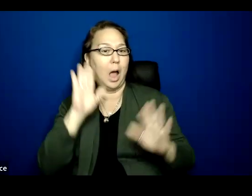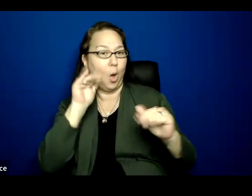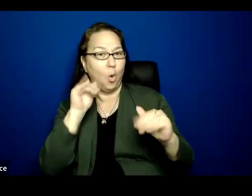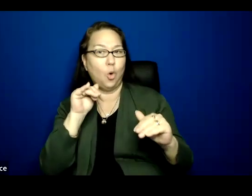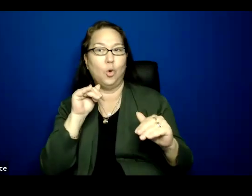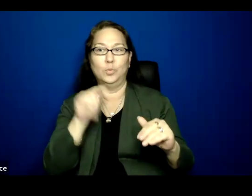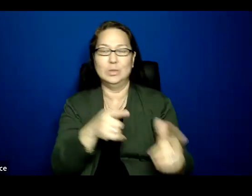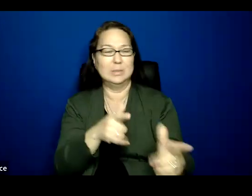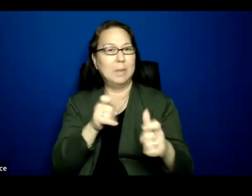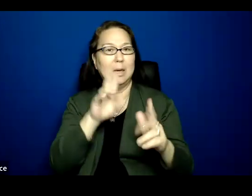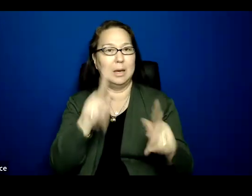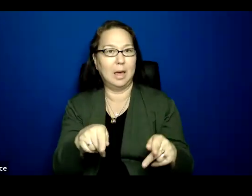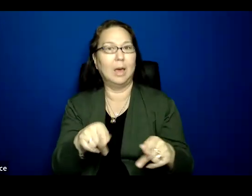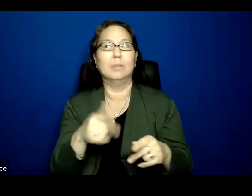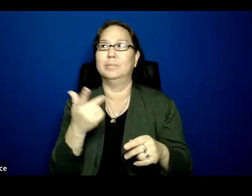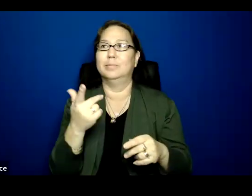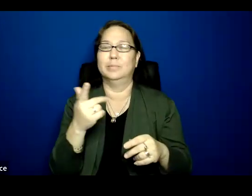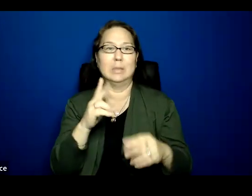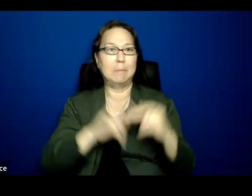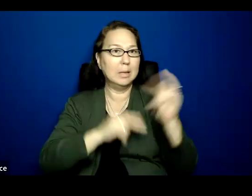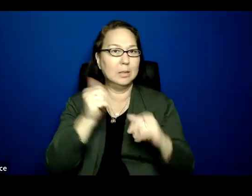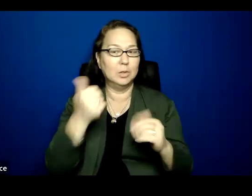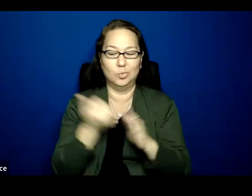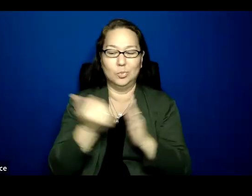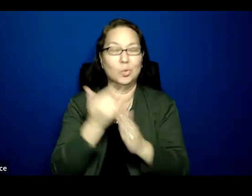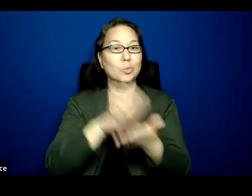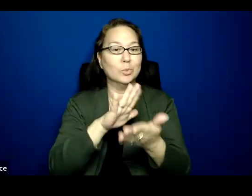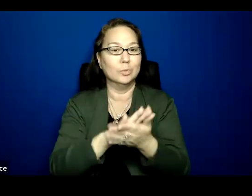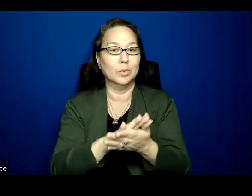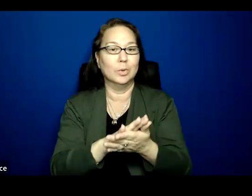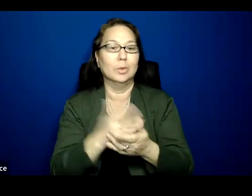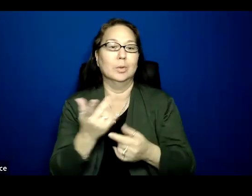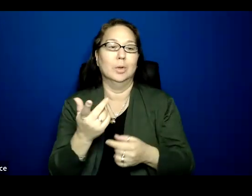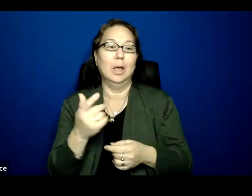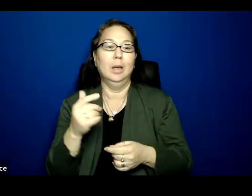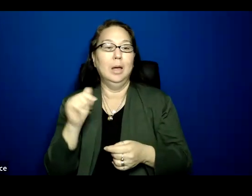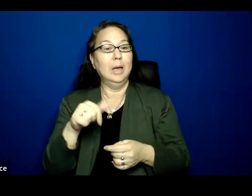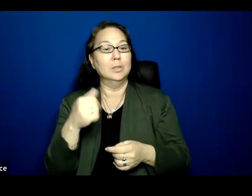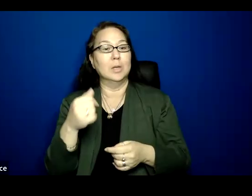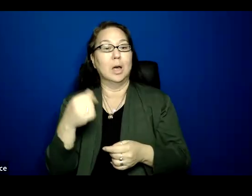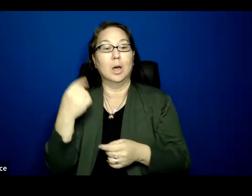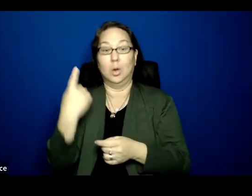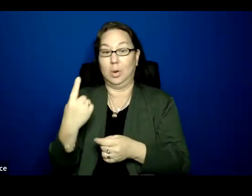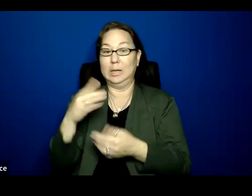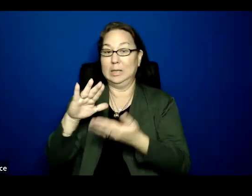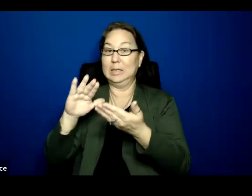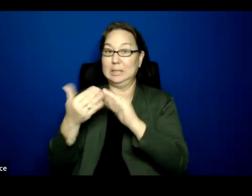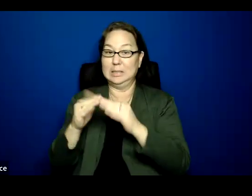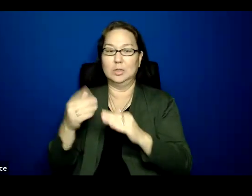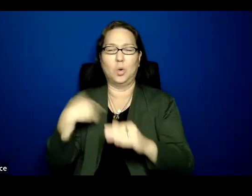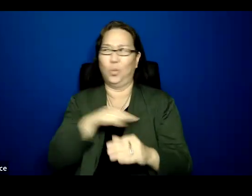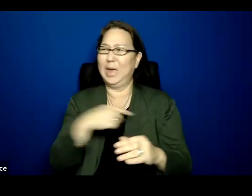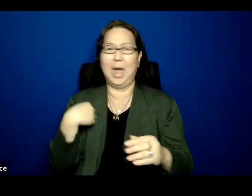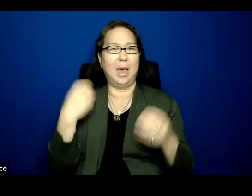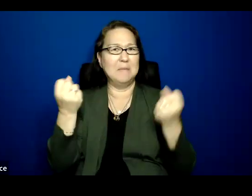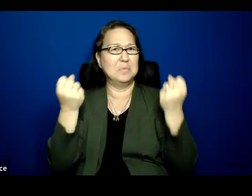our students and our city deserves it. We're one of the wealthiest cities and one of the wealthiest states. We have millionaires and billionaires